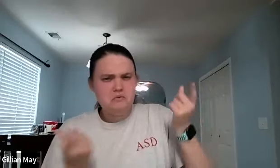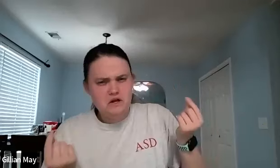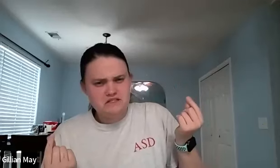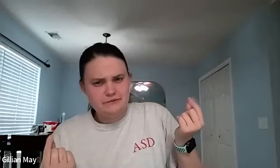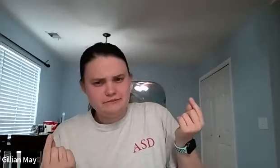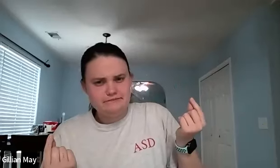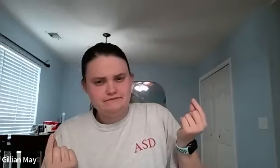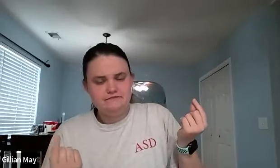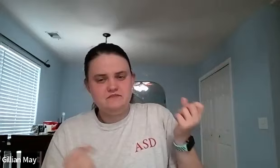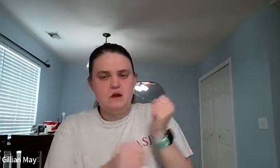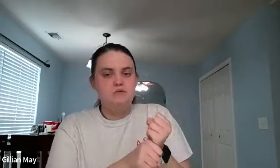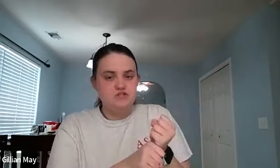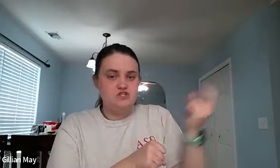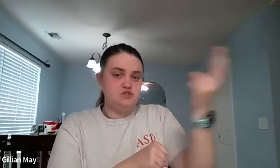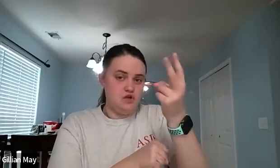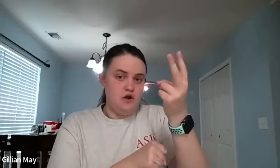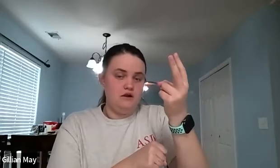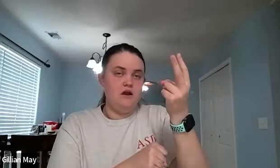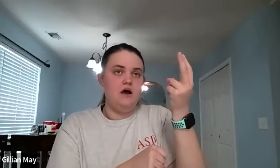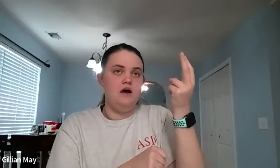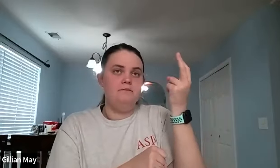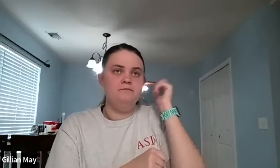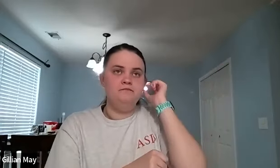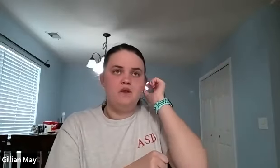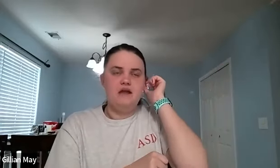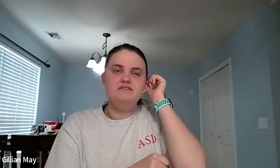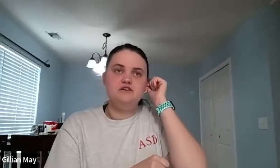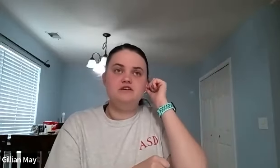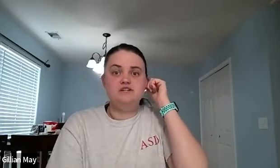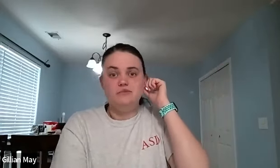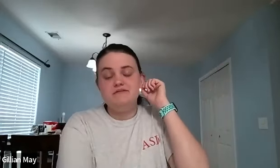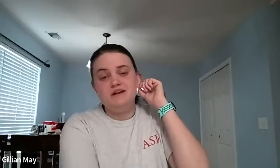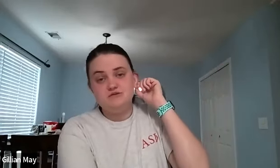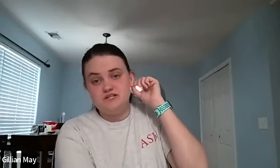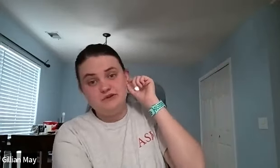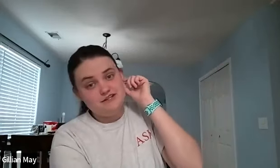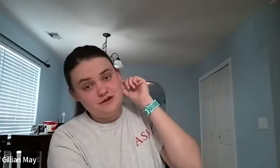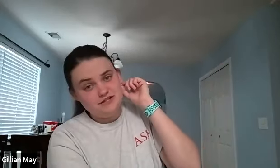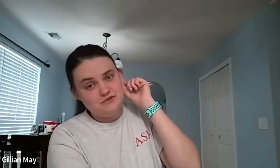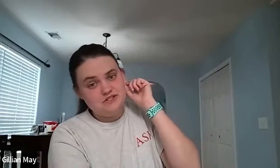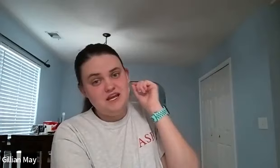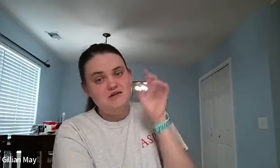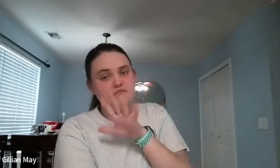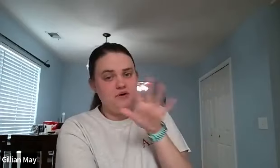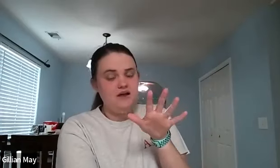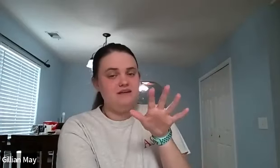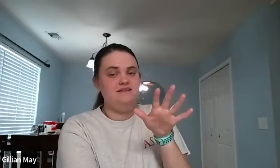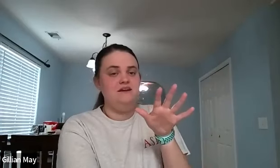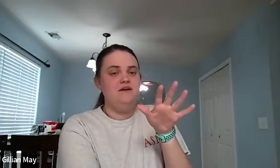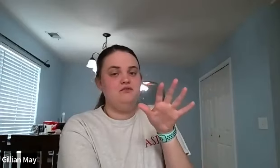what do? So I would start. We haven't gotten to our WH question words yet, but those